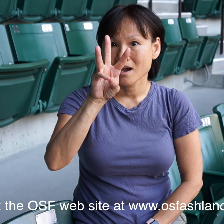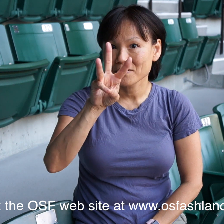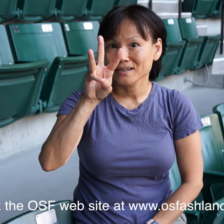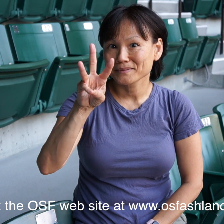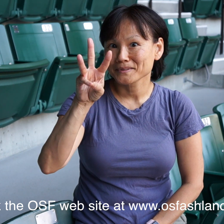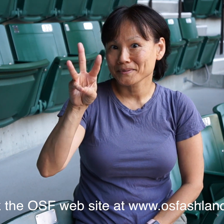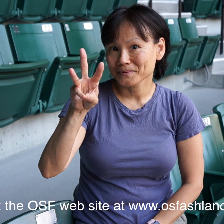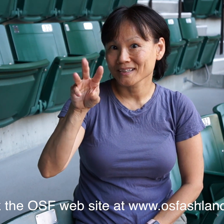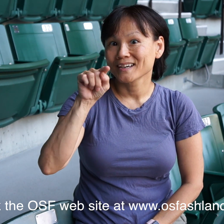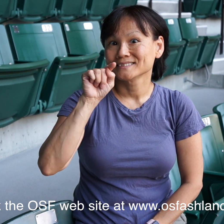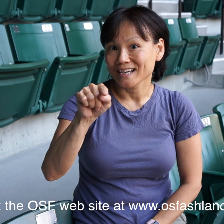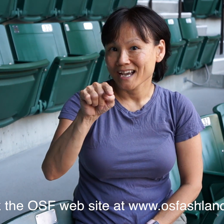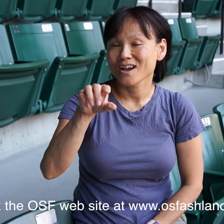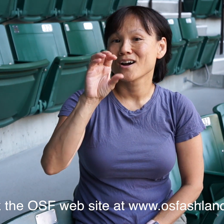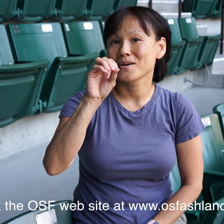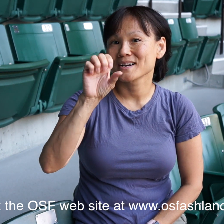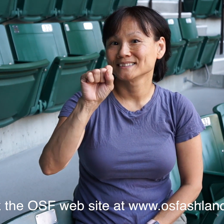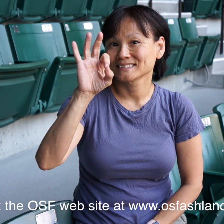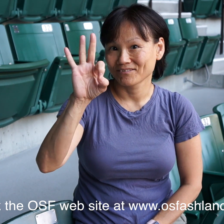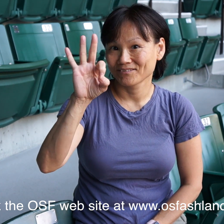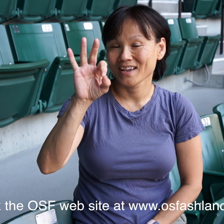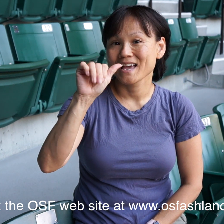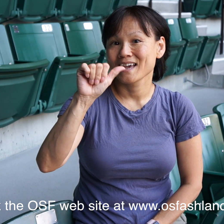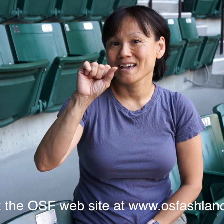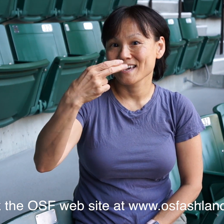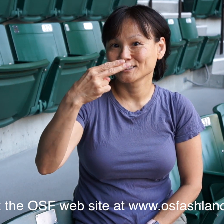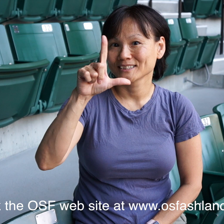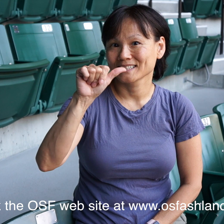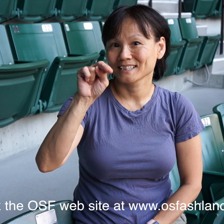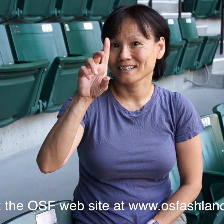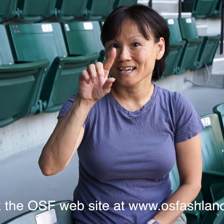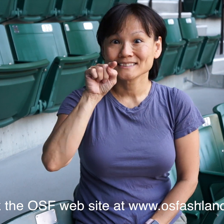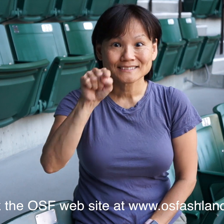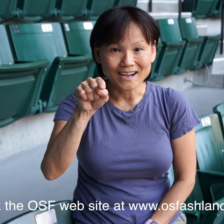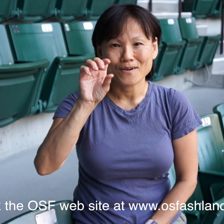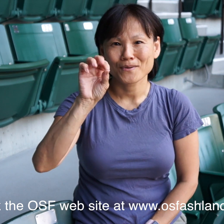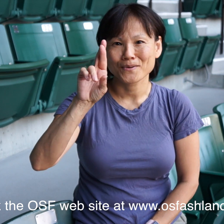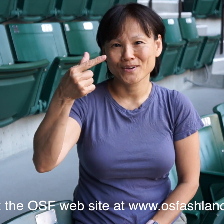website at www.osfashland.org.